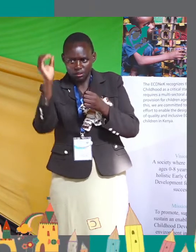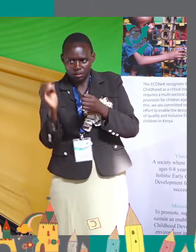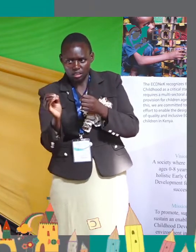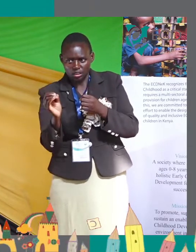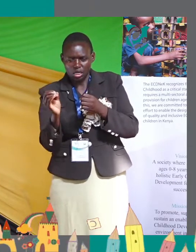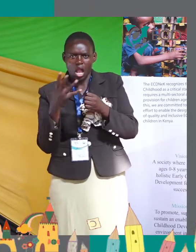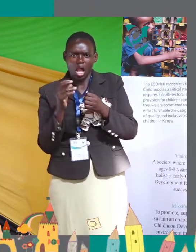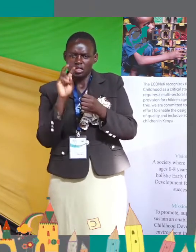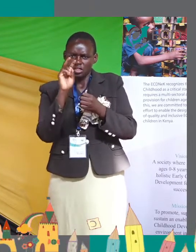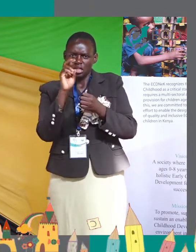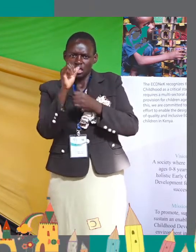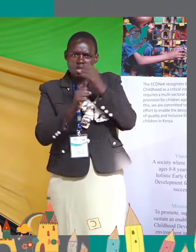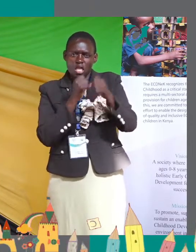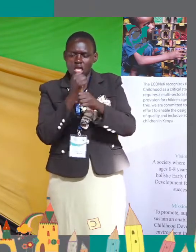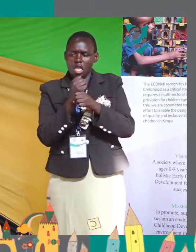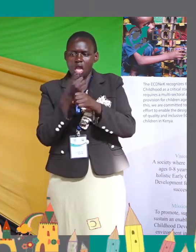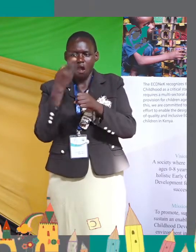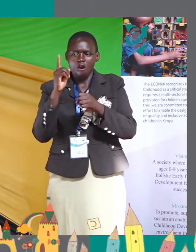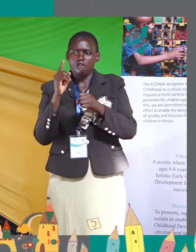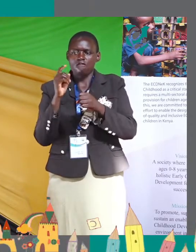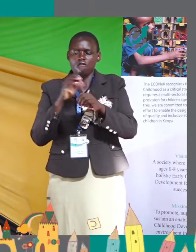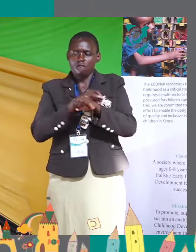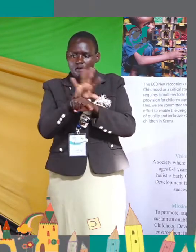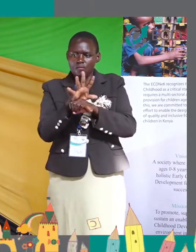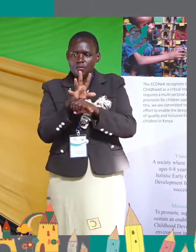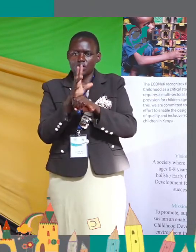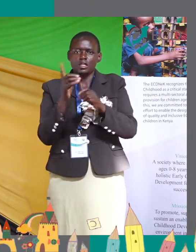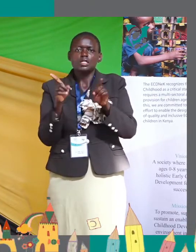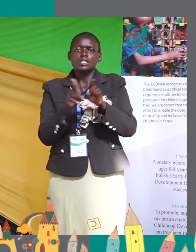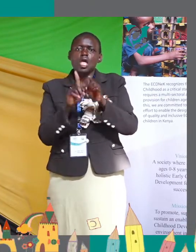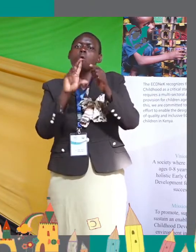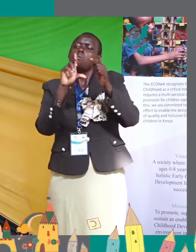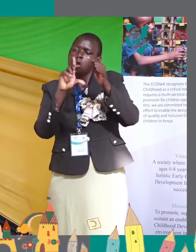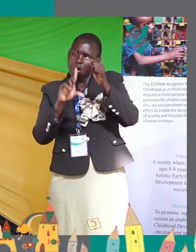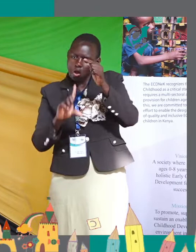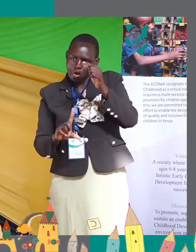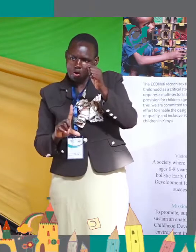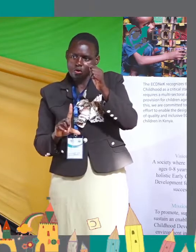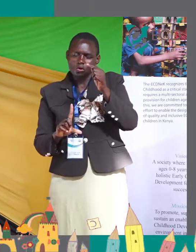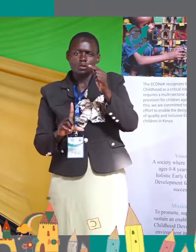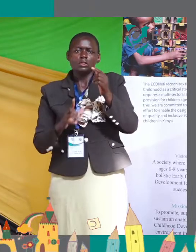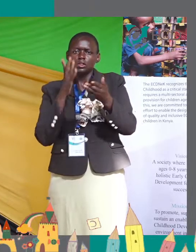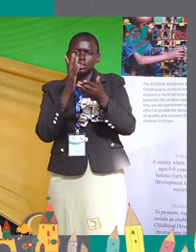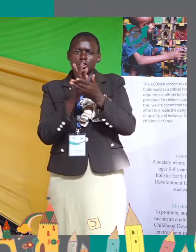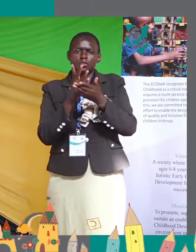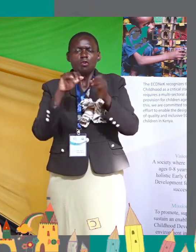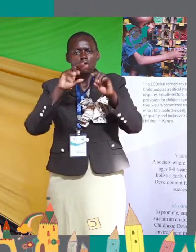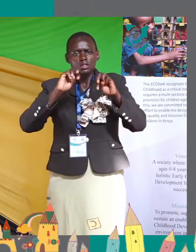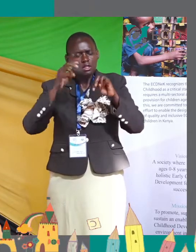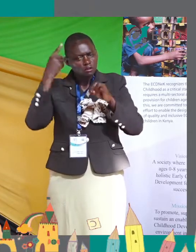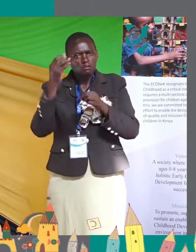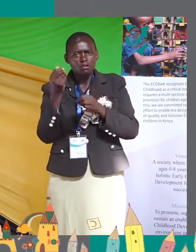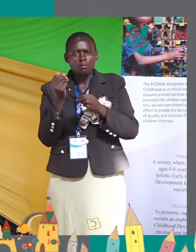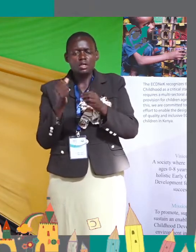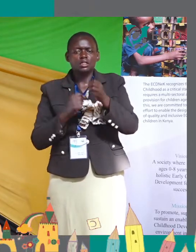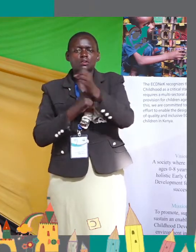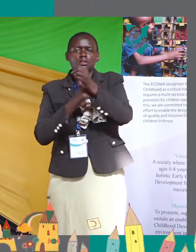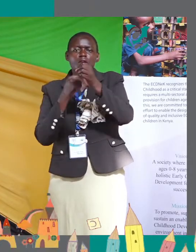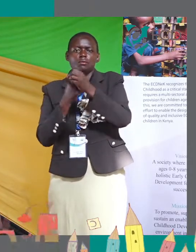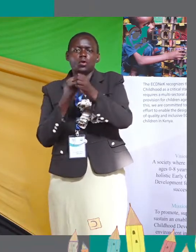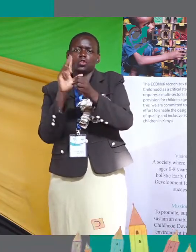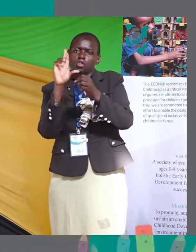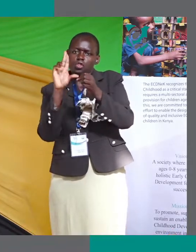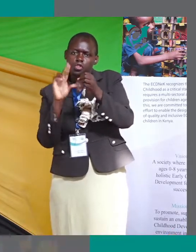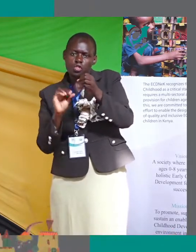the year of COVID, it was even lower. We have interventions. We are getting funding to support reduced teenage